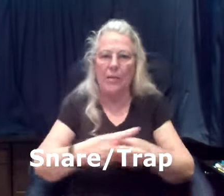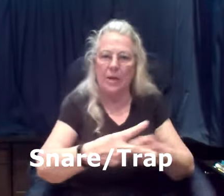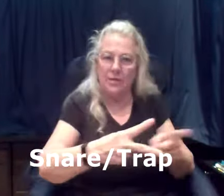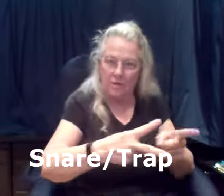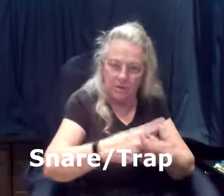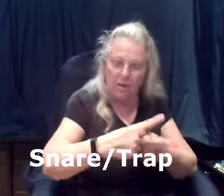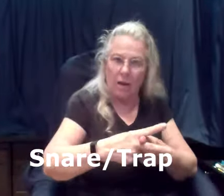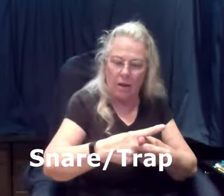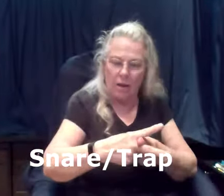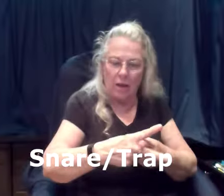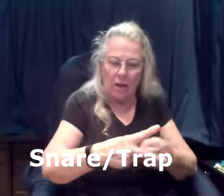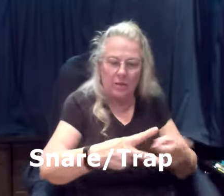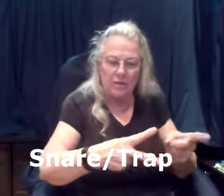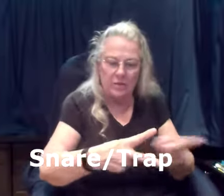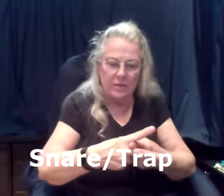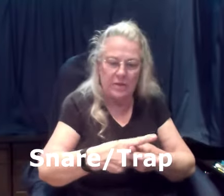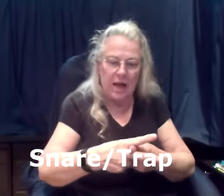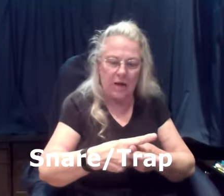it's stuck. Snares,